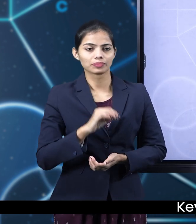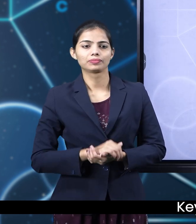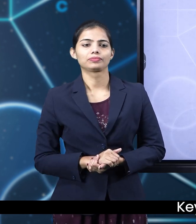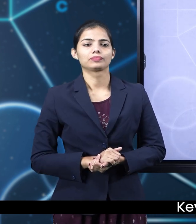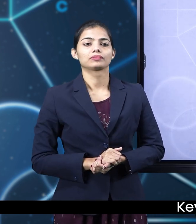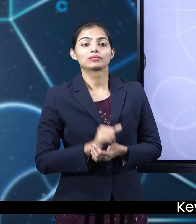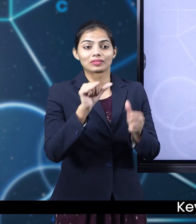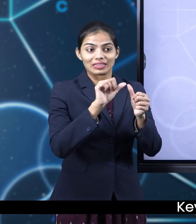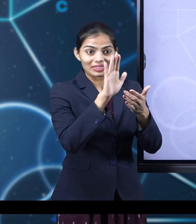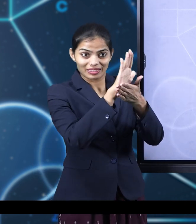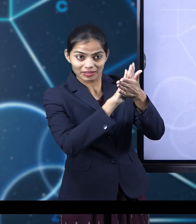are area,